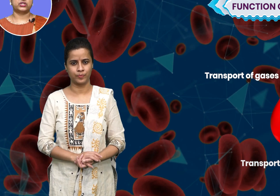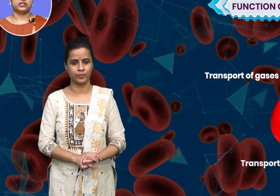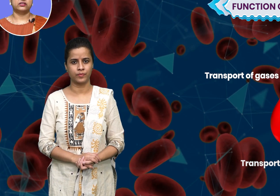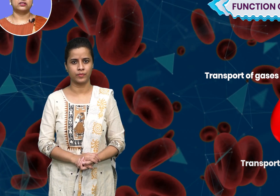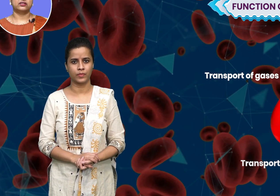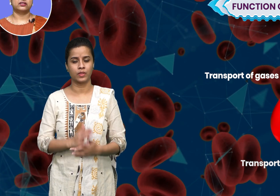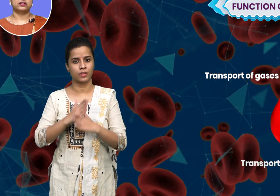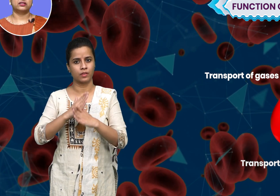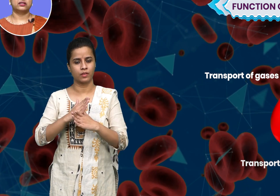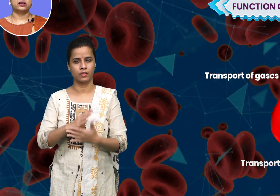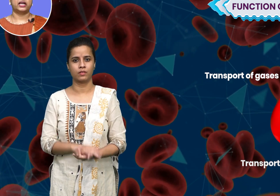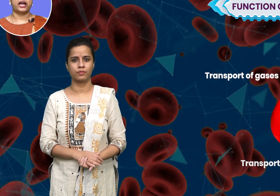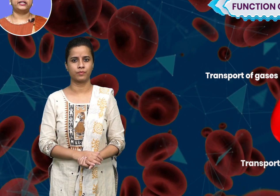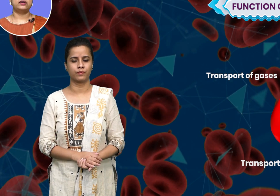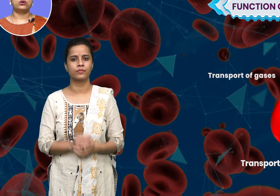Protection.